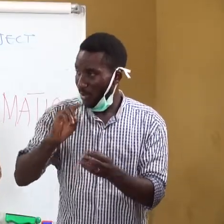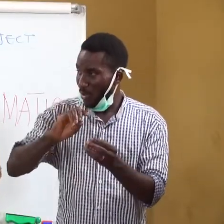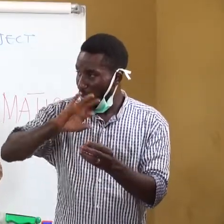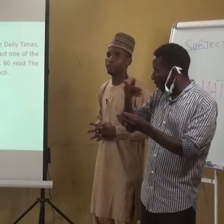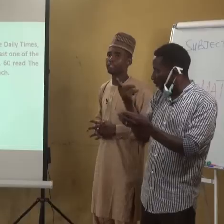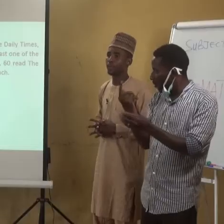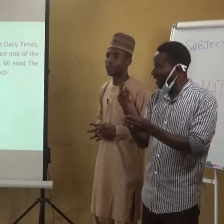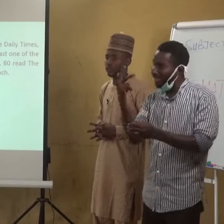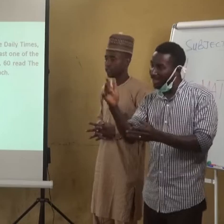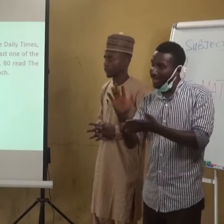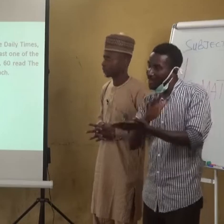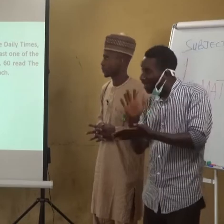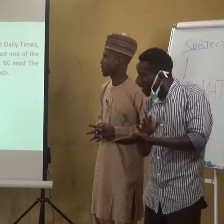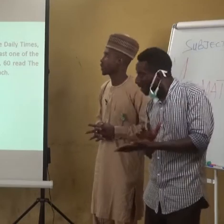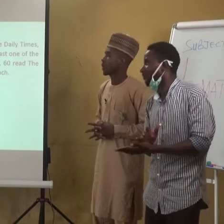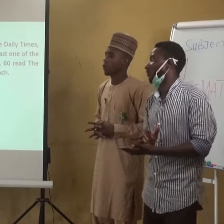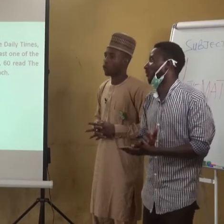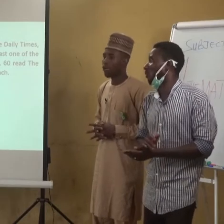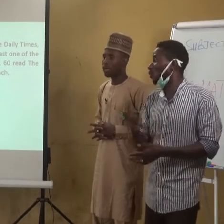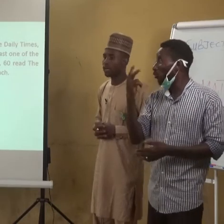290 newspapers readers,